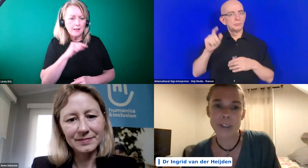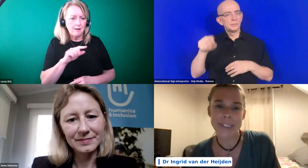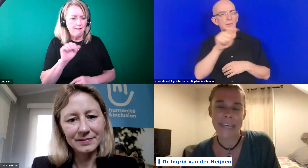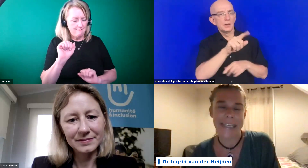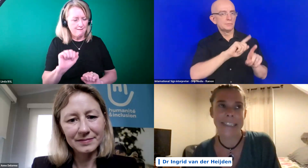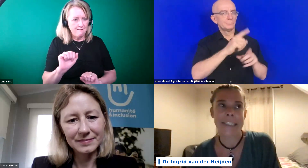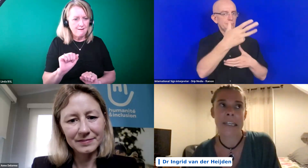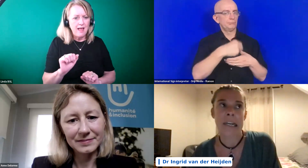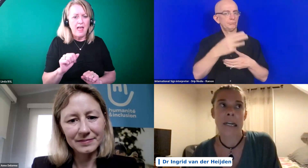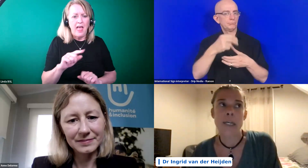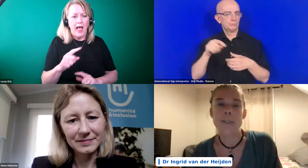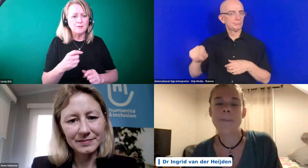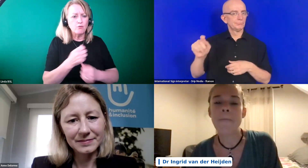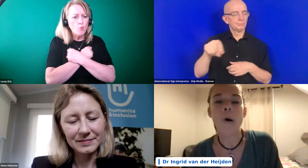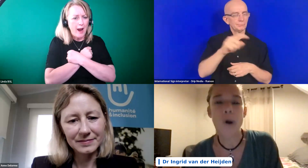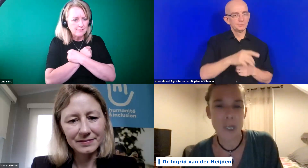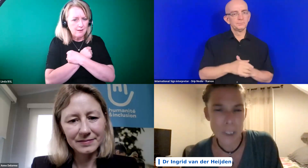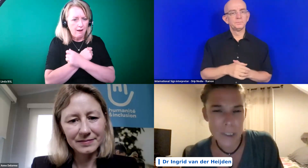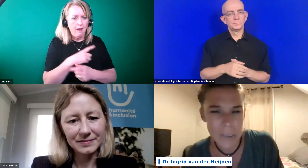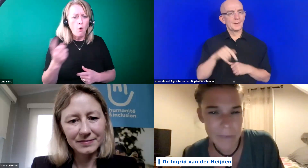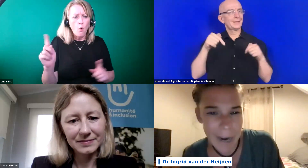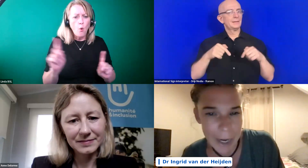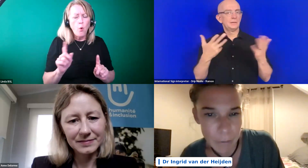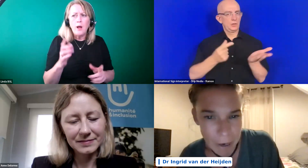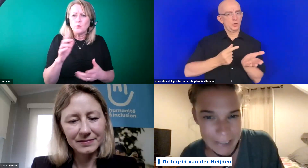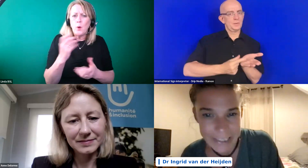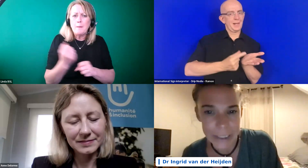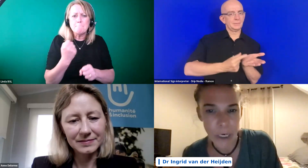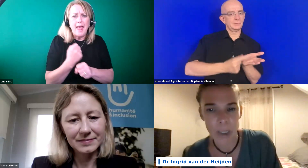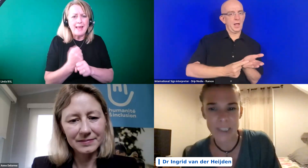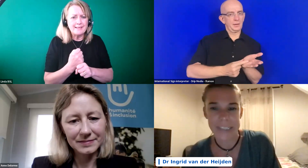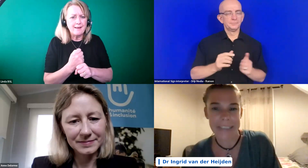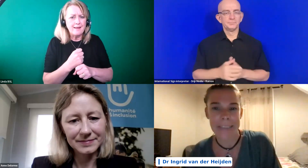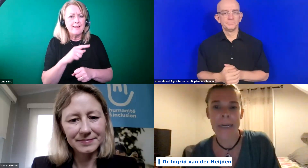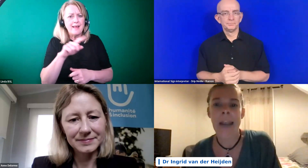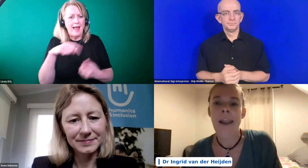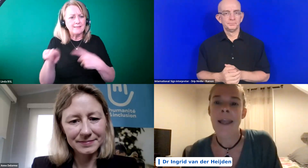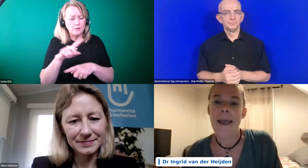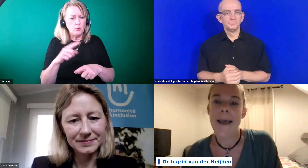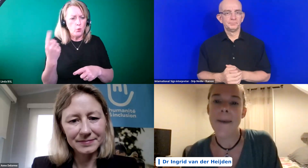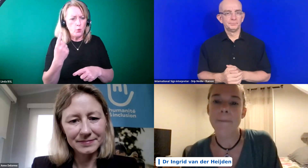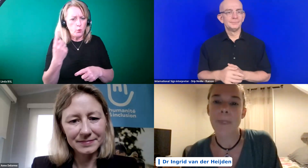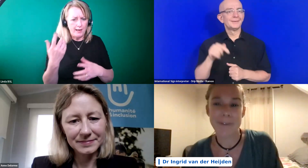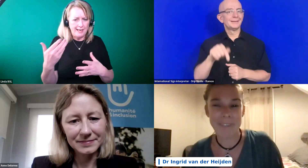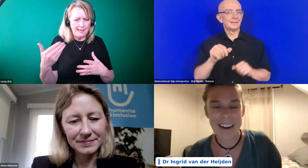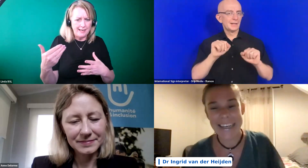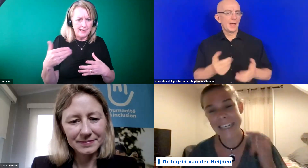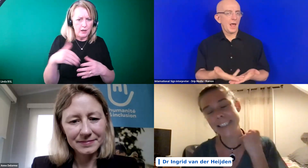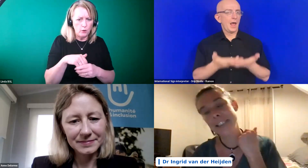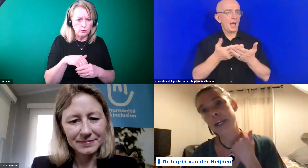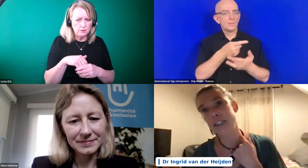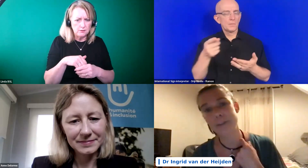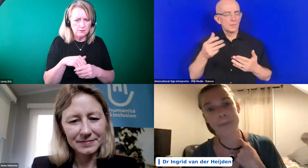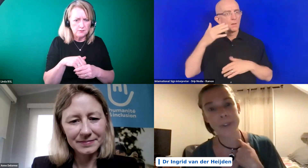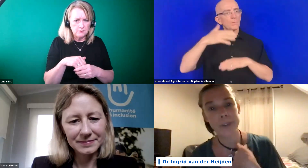informed consent to be more inclusive and rights enhancing. The